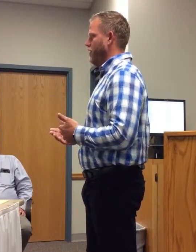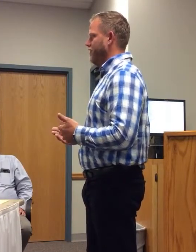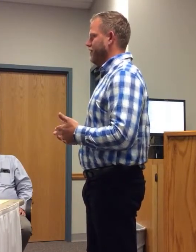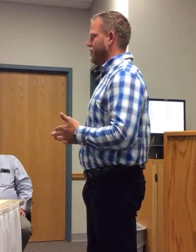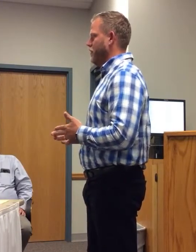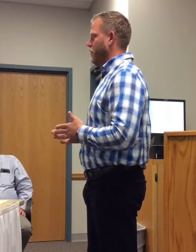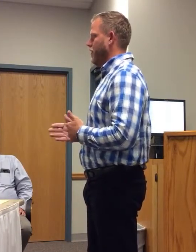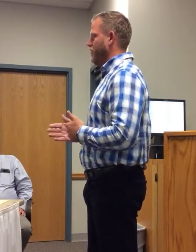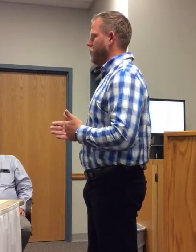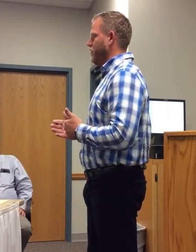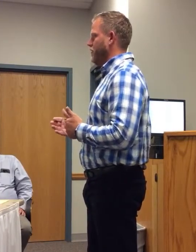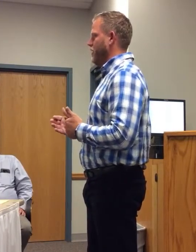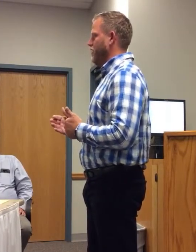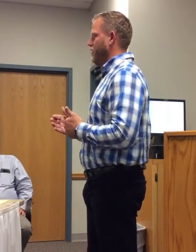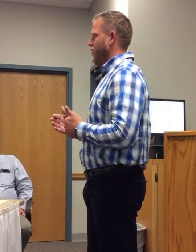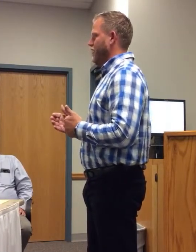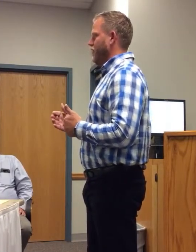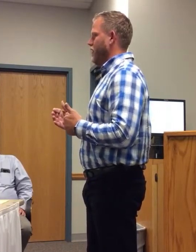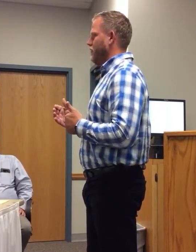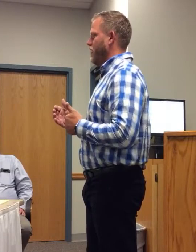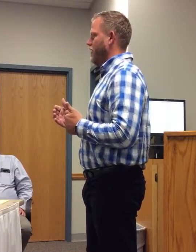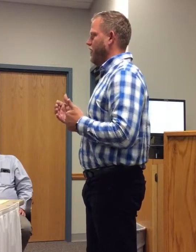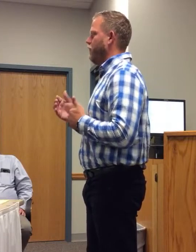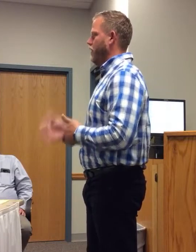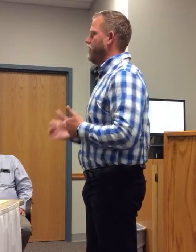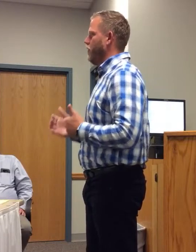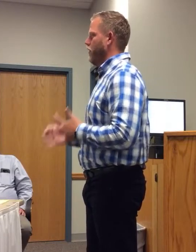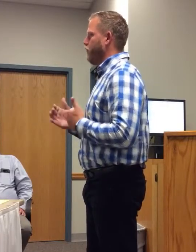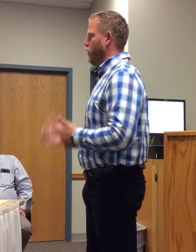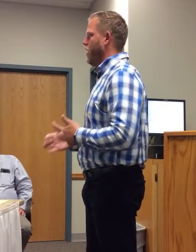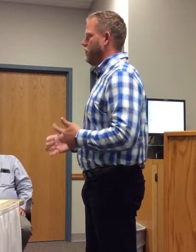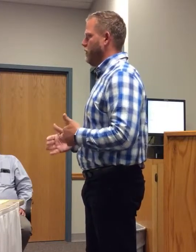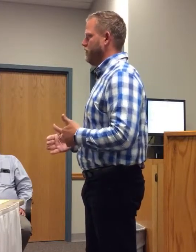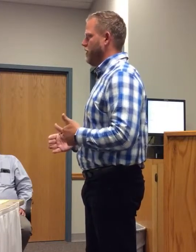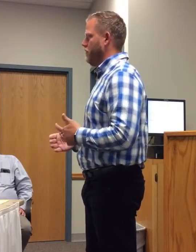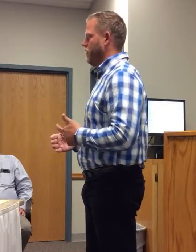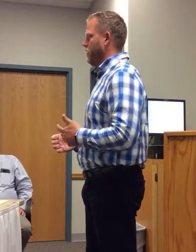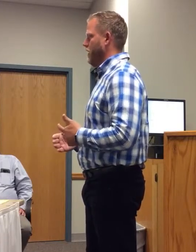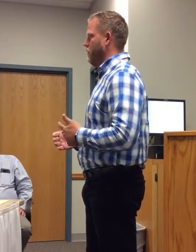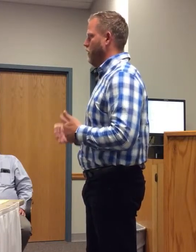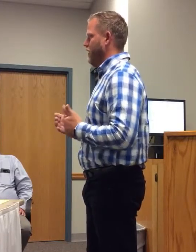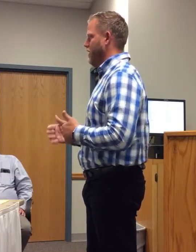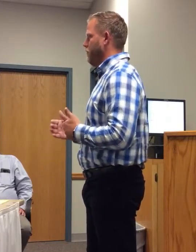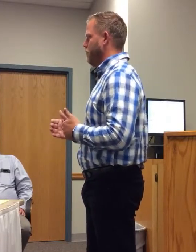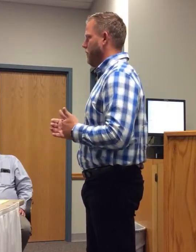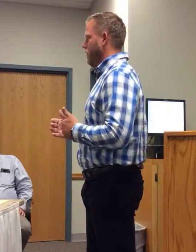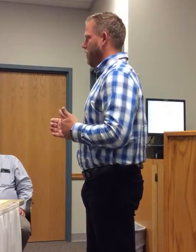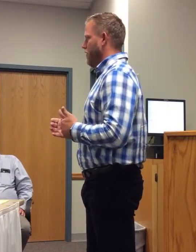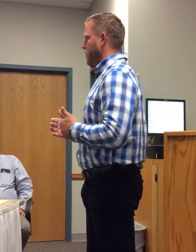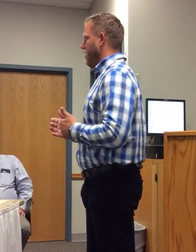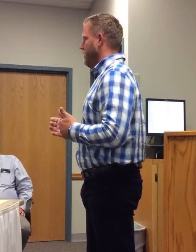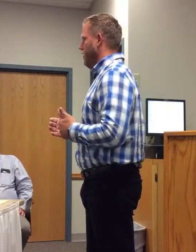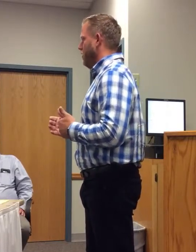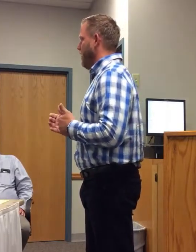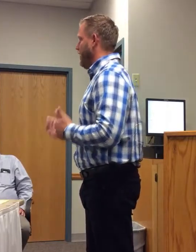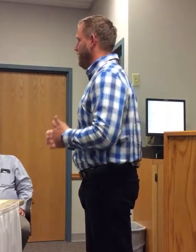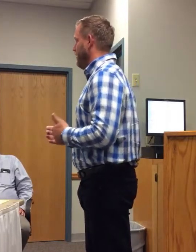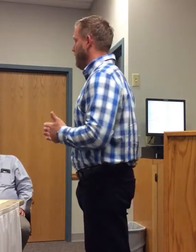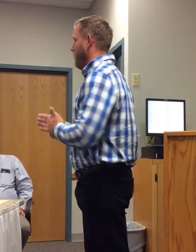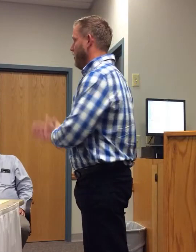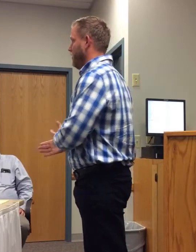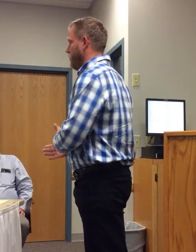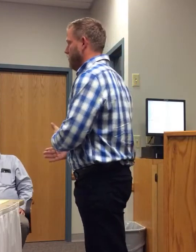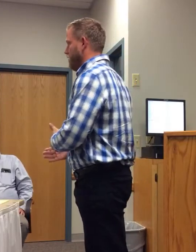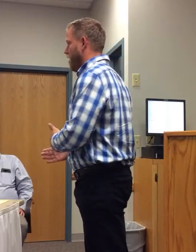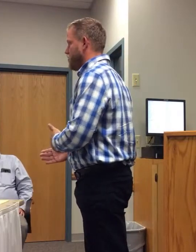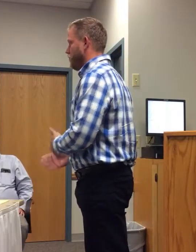of it was, to be quite honest with you, they thought if we're not doing something and we end up, our band ends